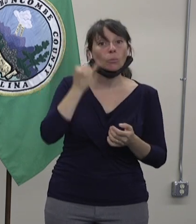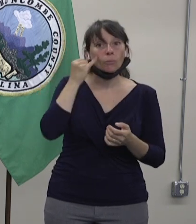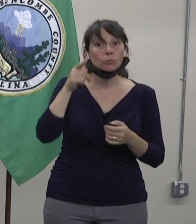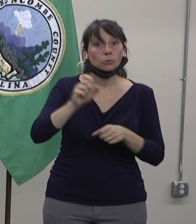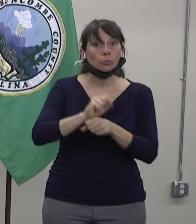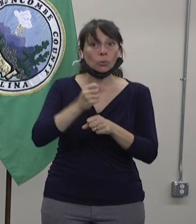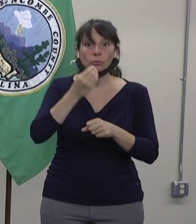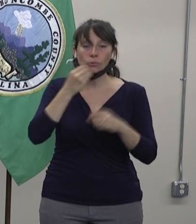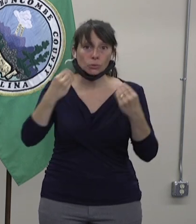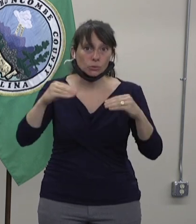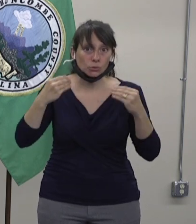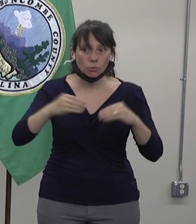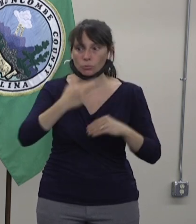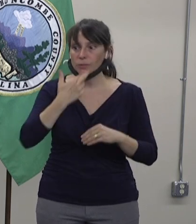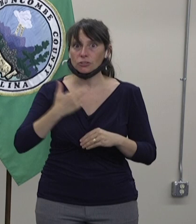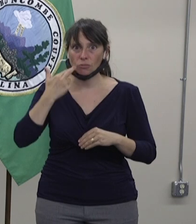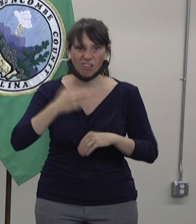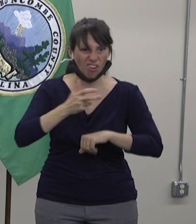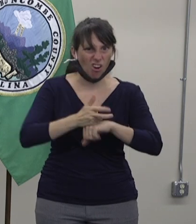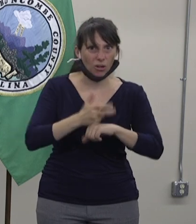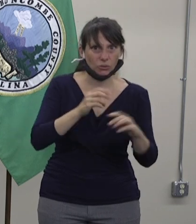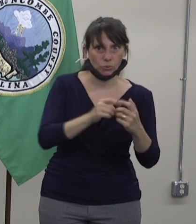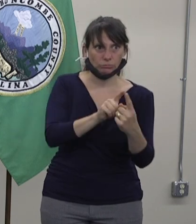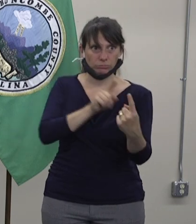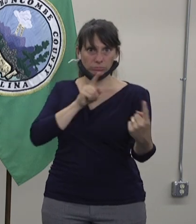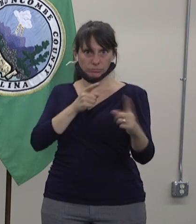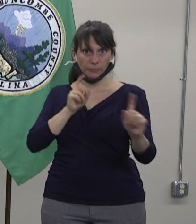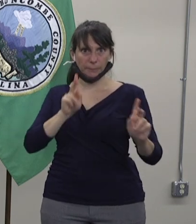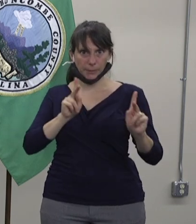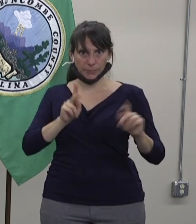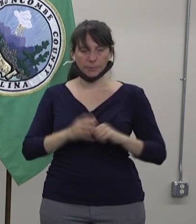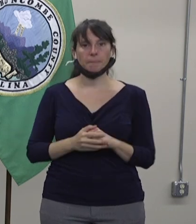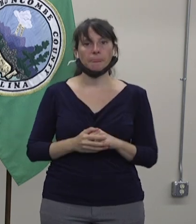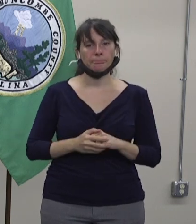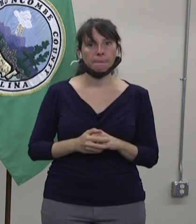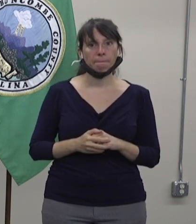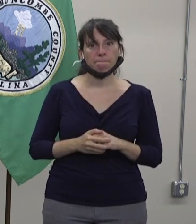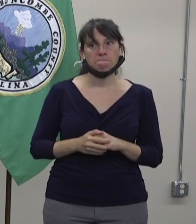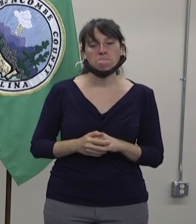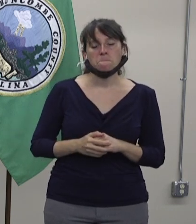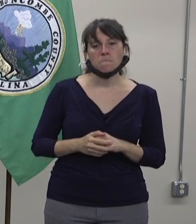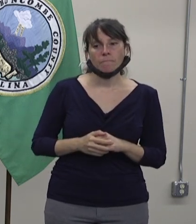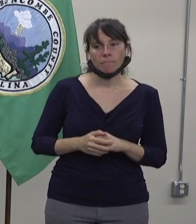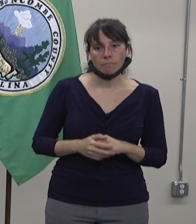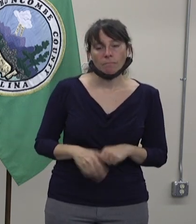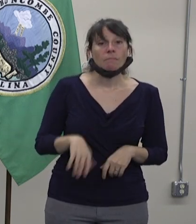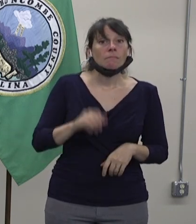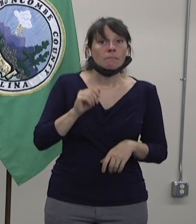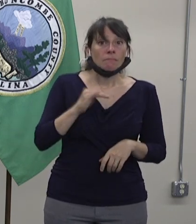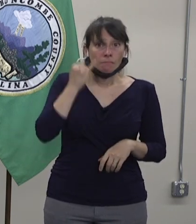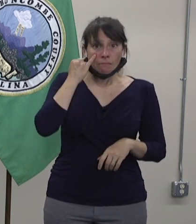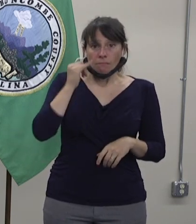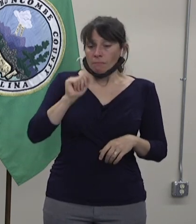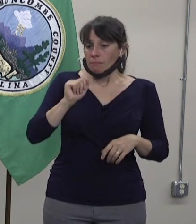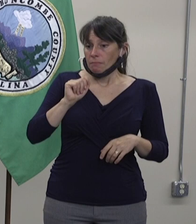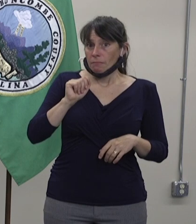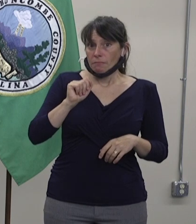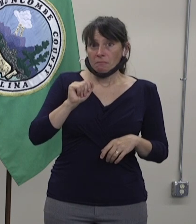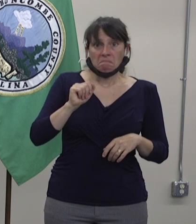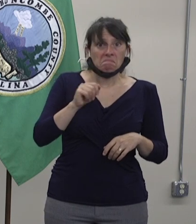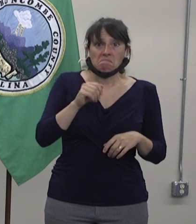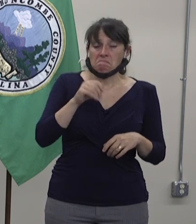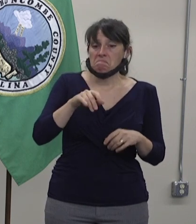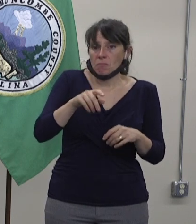distance. Remember that repeat testing is not recommended unless you are an employee in a long-term care facility or you've been directed